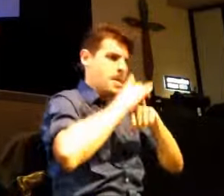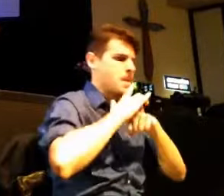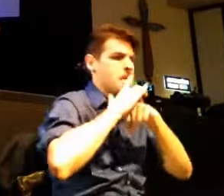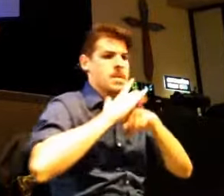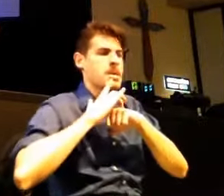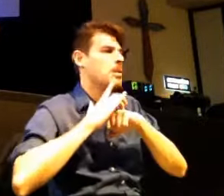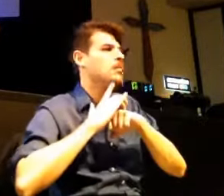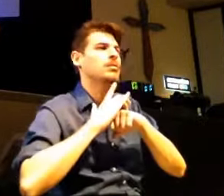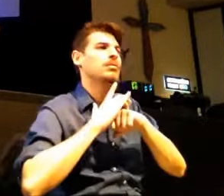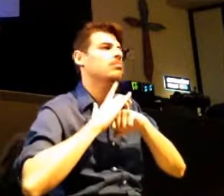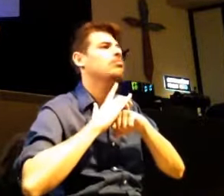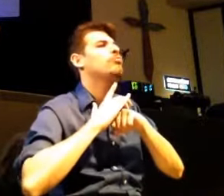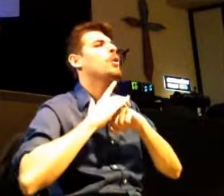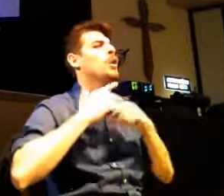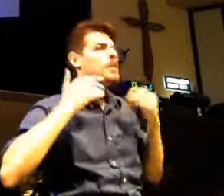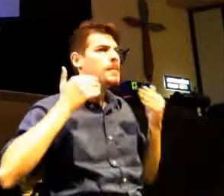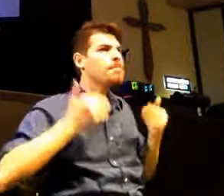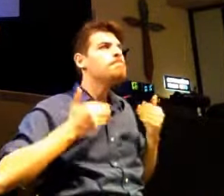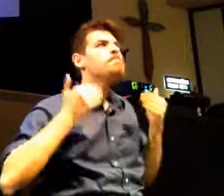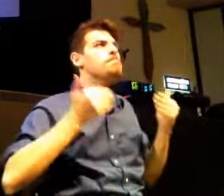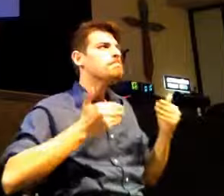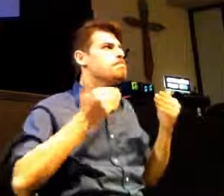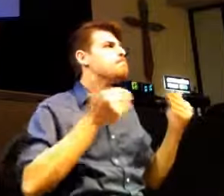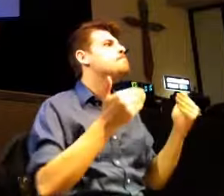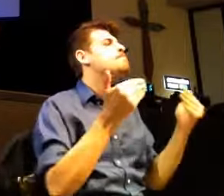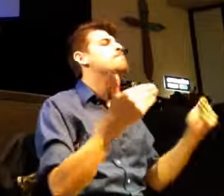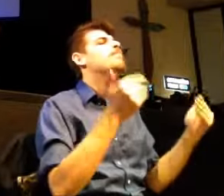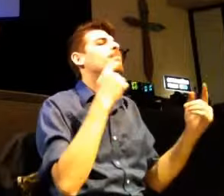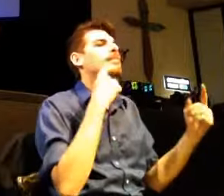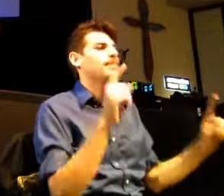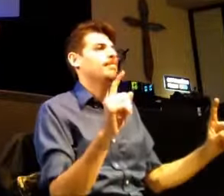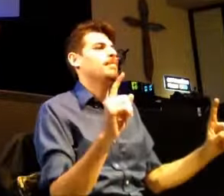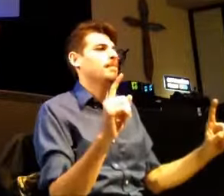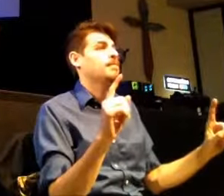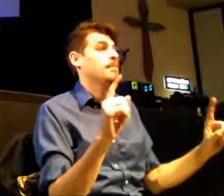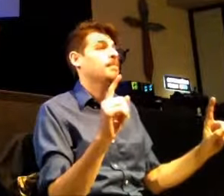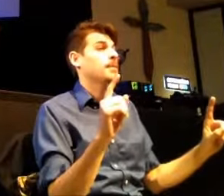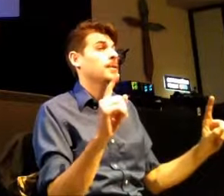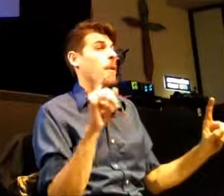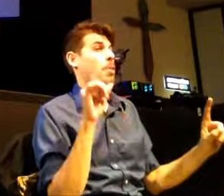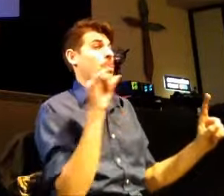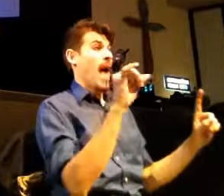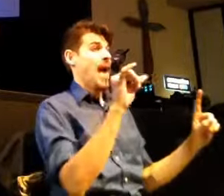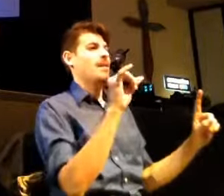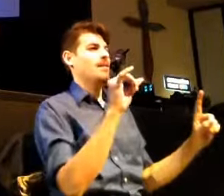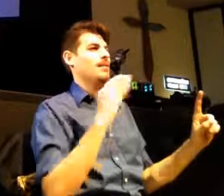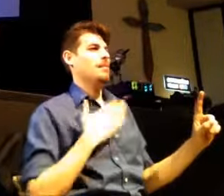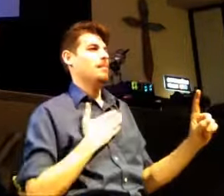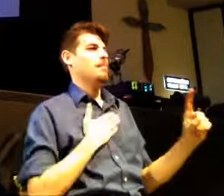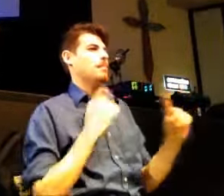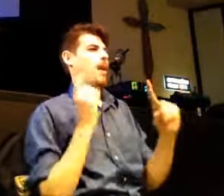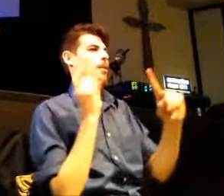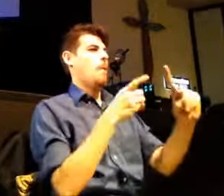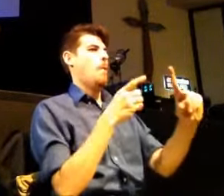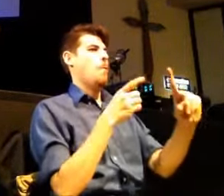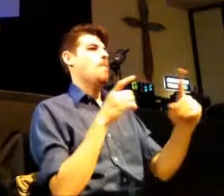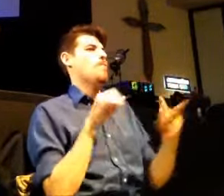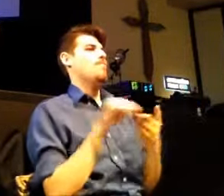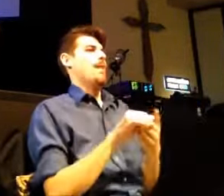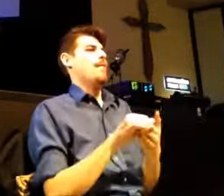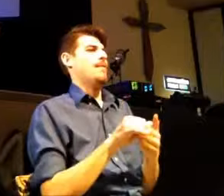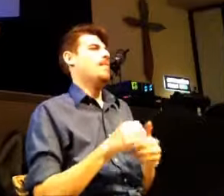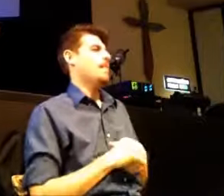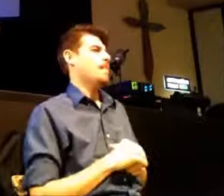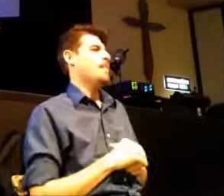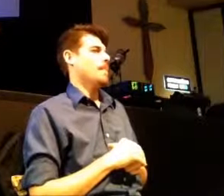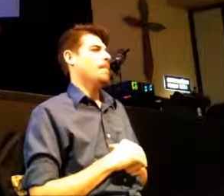That's what I want you to get out of this morning here. Now, as we get to this, I want to make just a couple